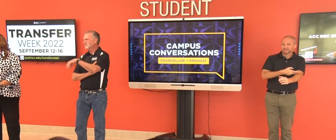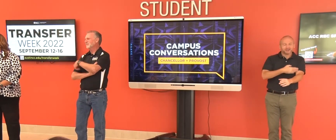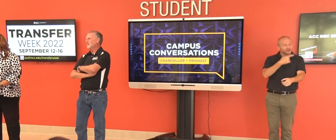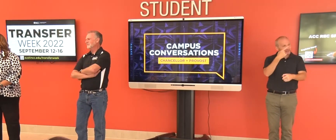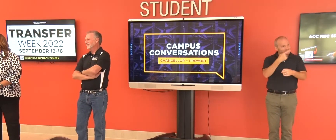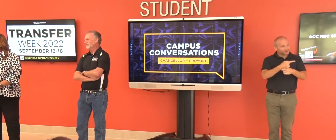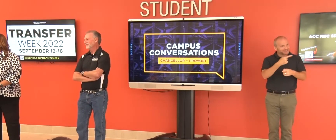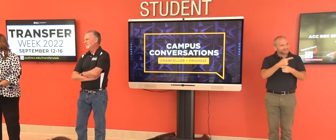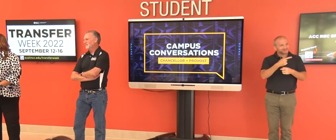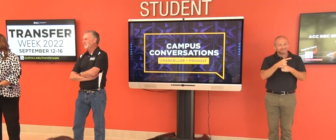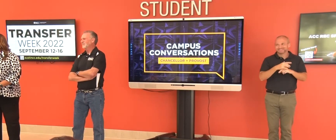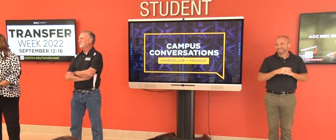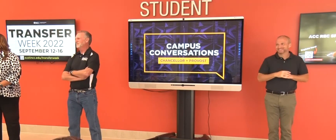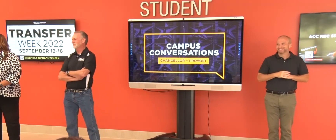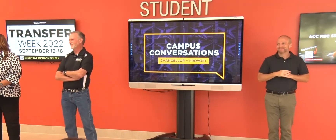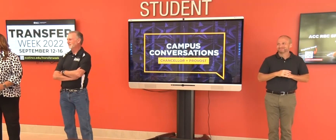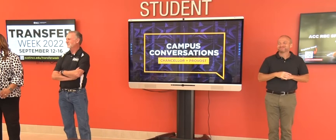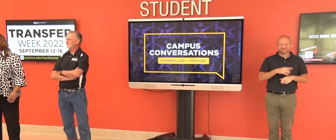Oh, that's right.